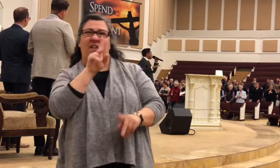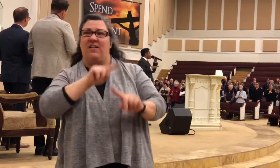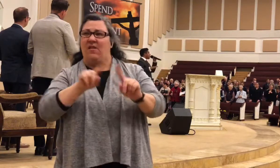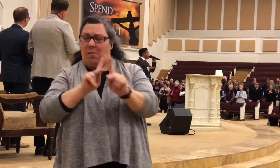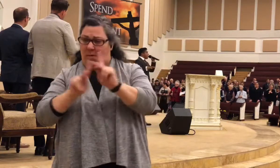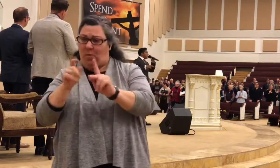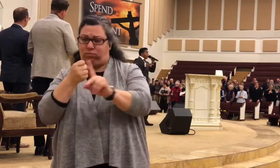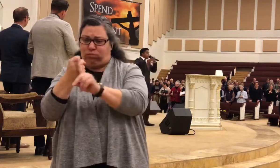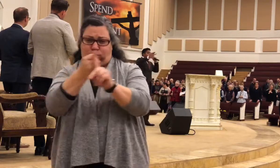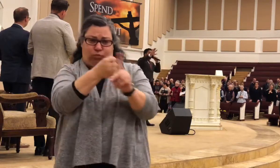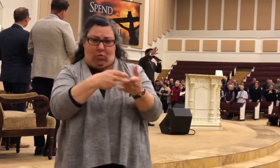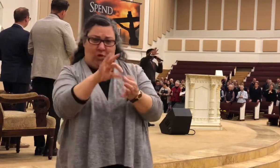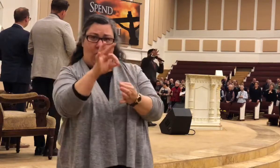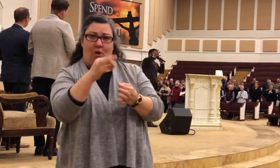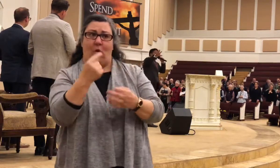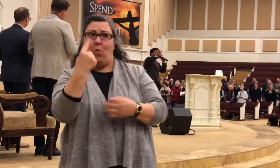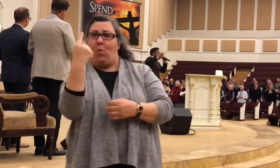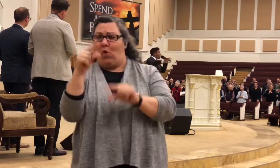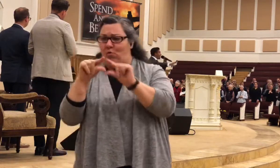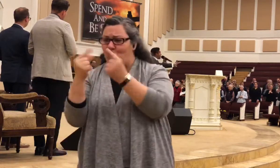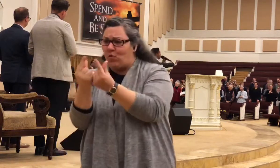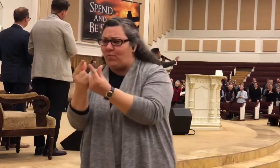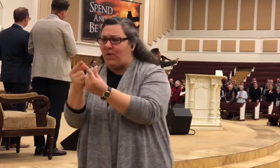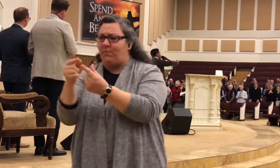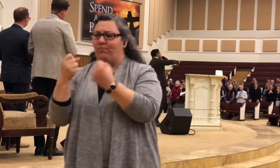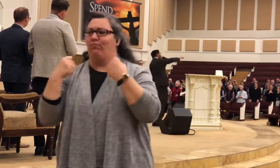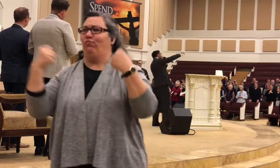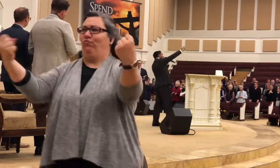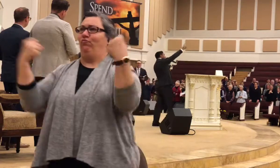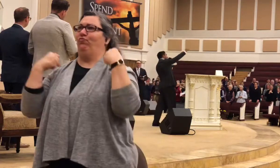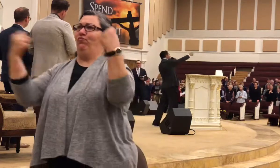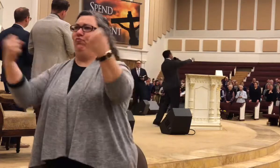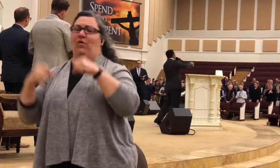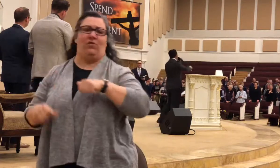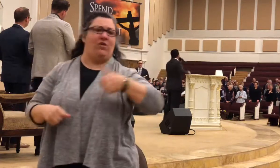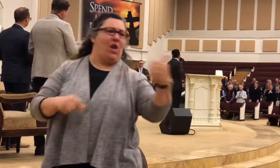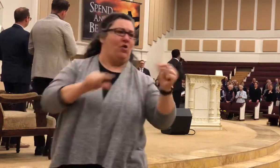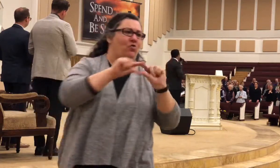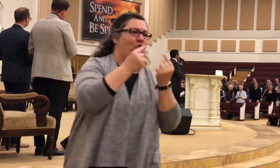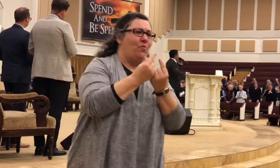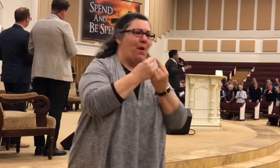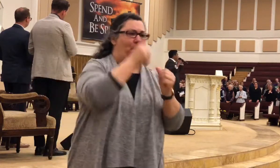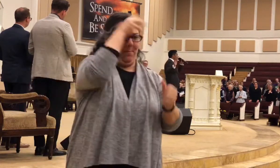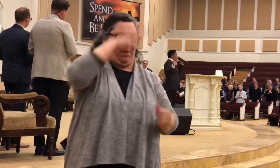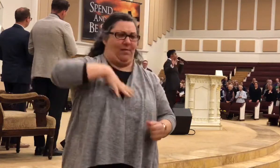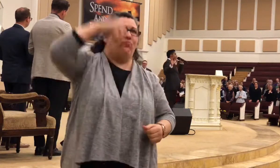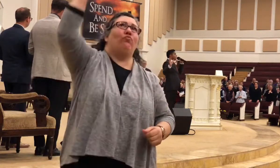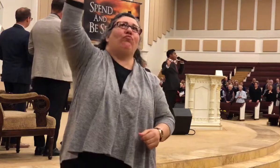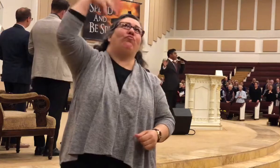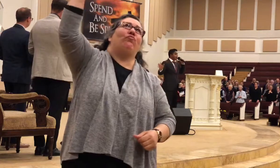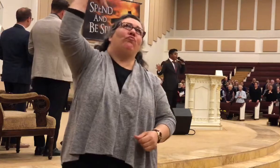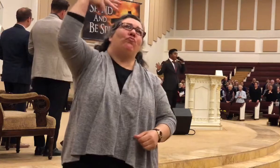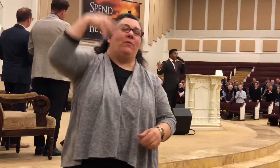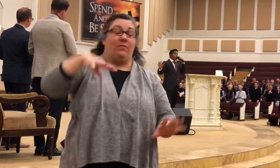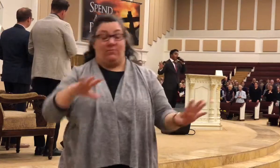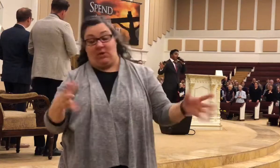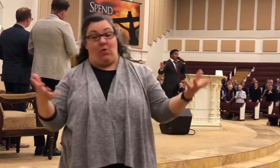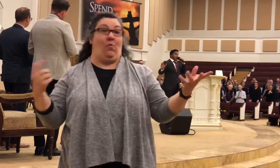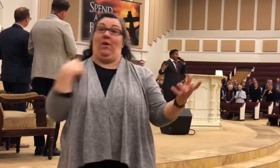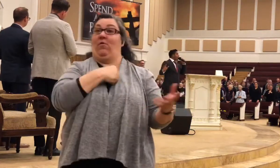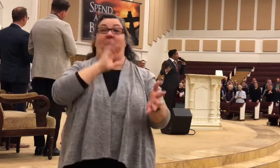Holy Ghost. And over here in one group, they're working out. The other group, there's a guy taking a shower right above me. I mean, it's just right there in the middle of